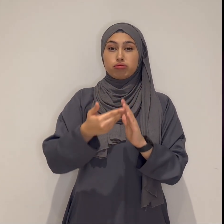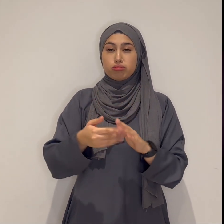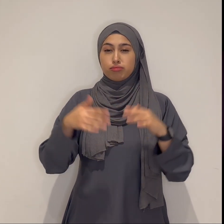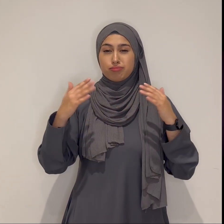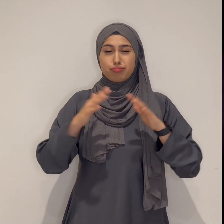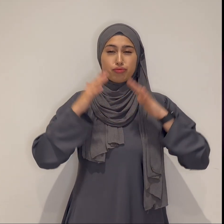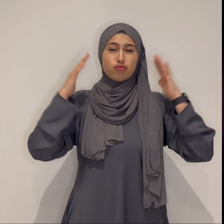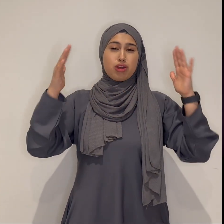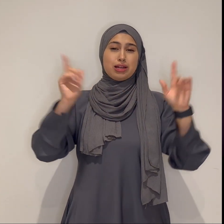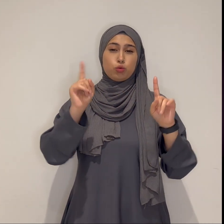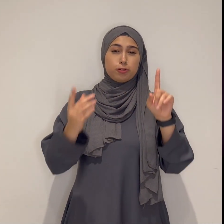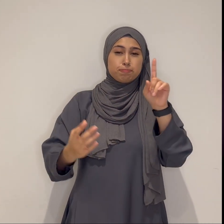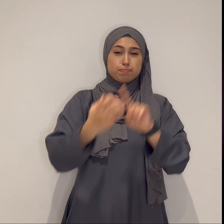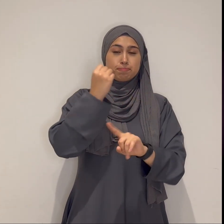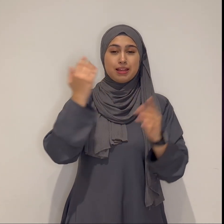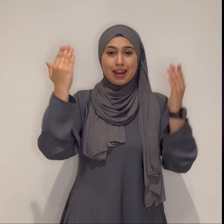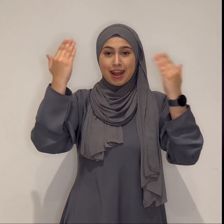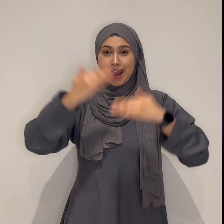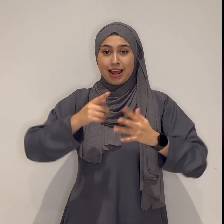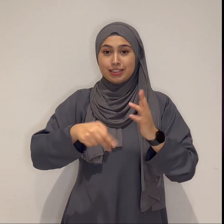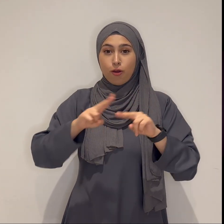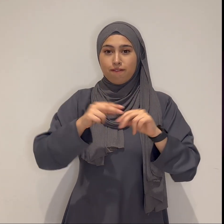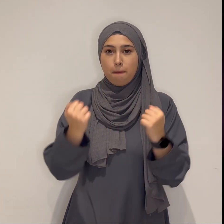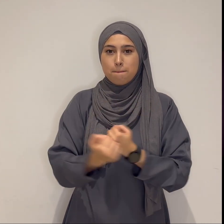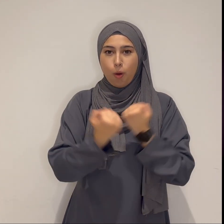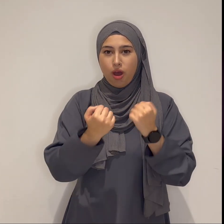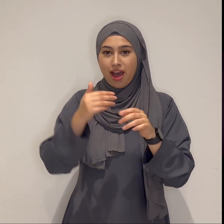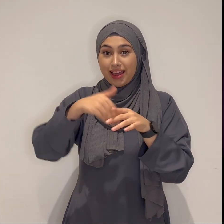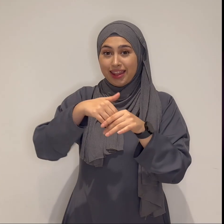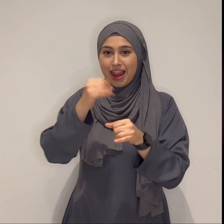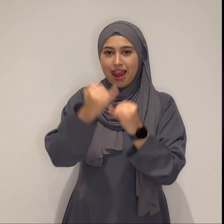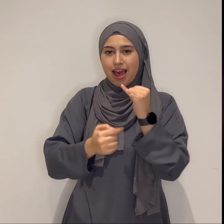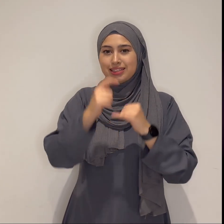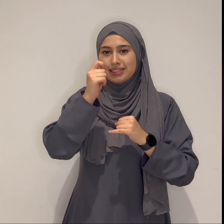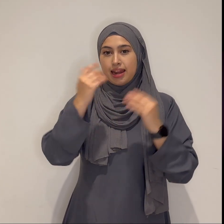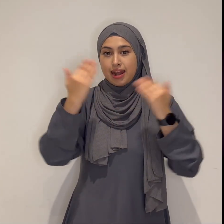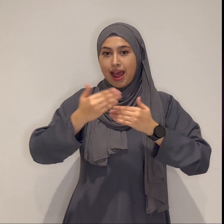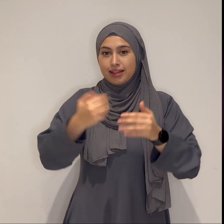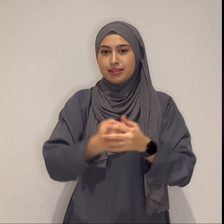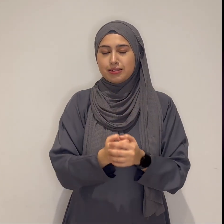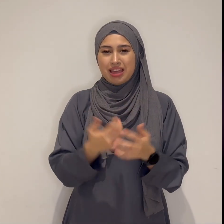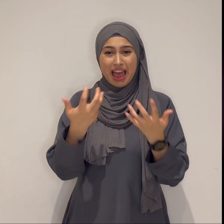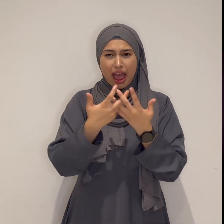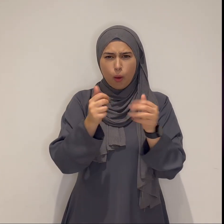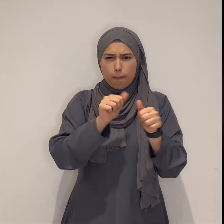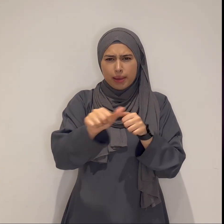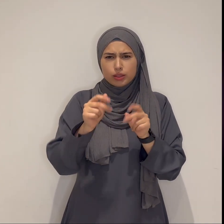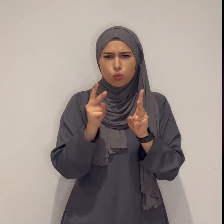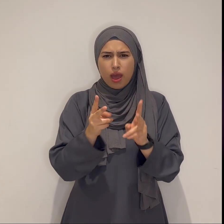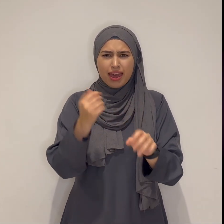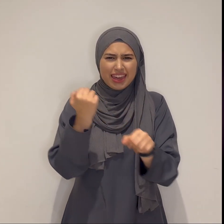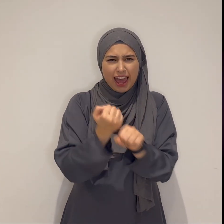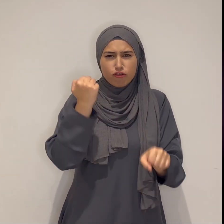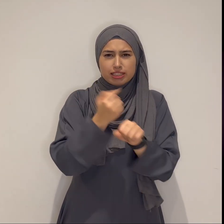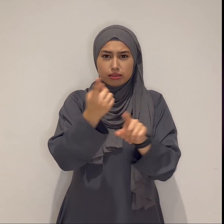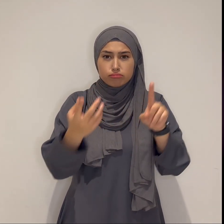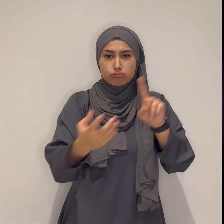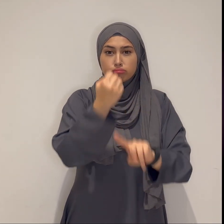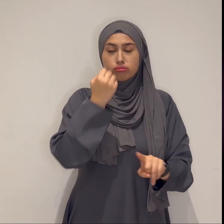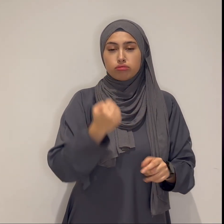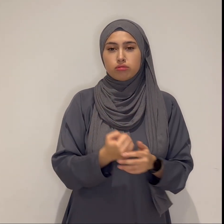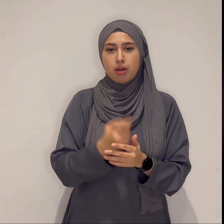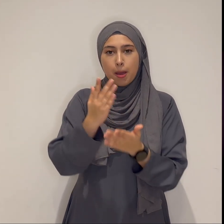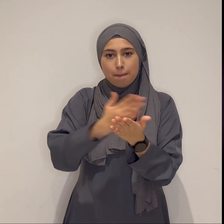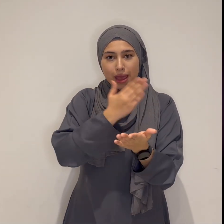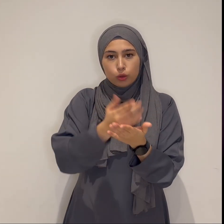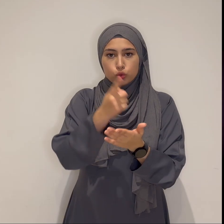more greater than finding the night of Laylatul Qadr in that last 10 nights. And one of the best ways that you can guarantee it, my brother in Islam,